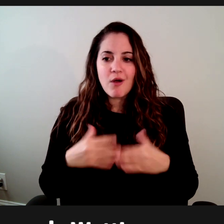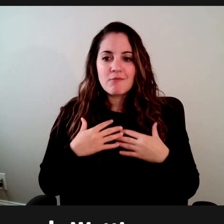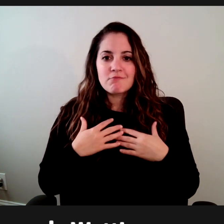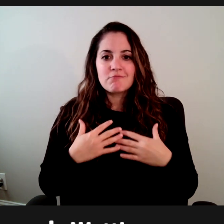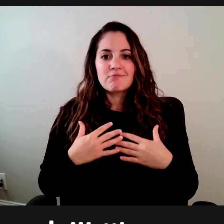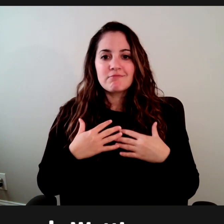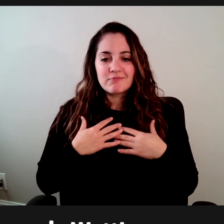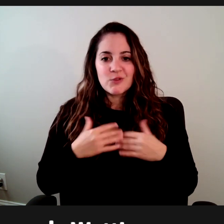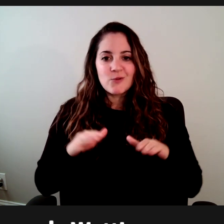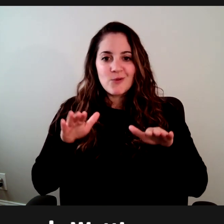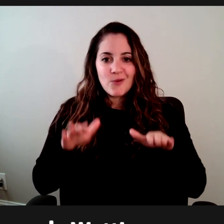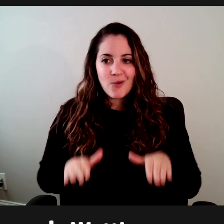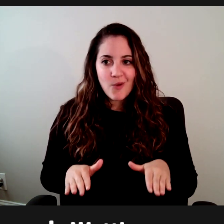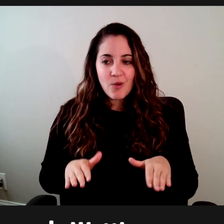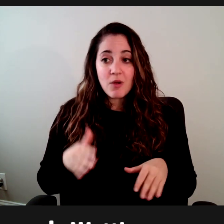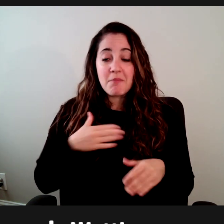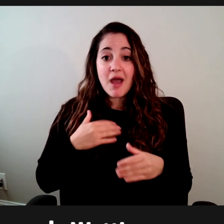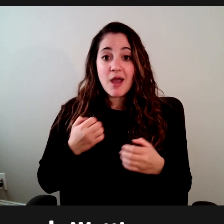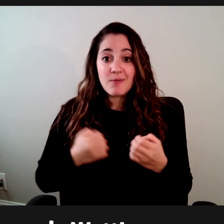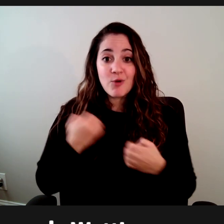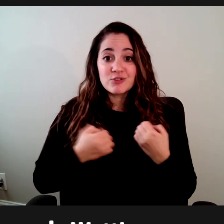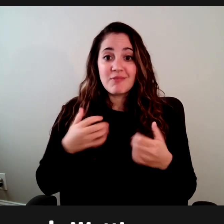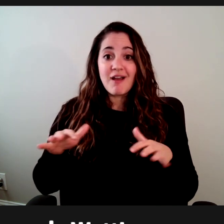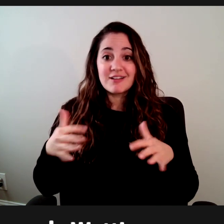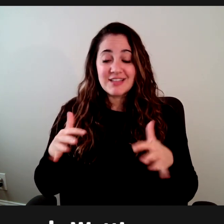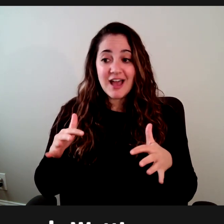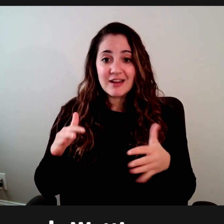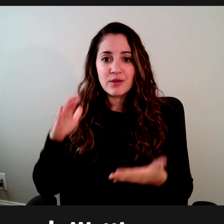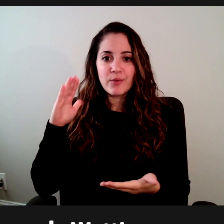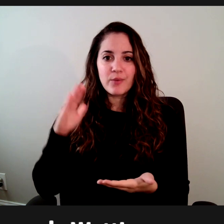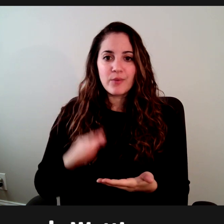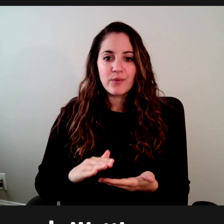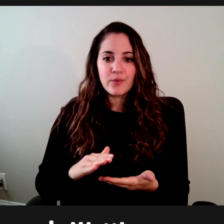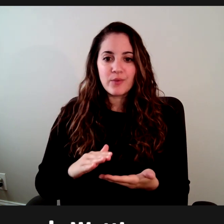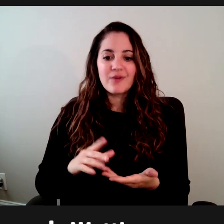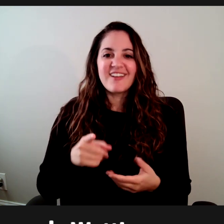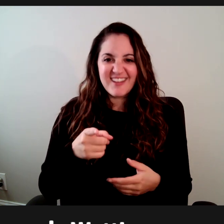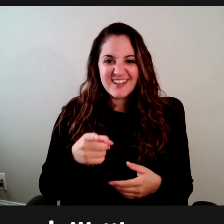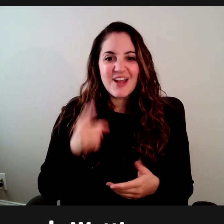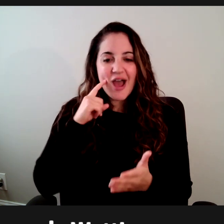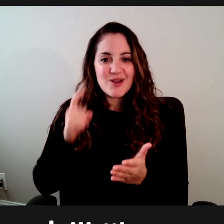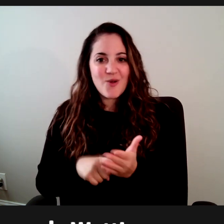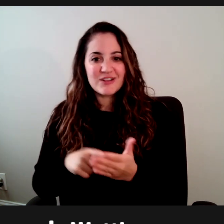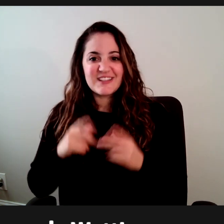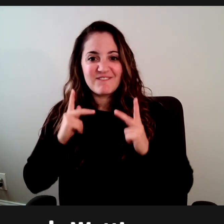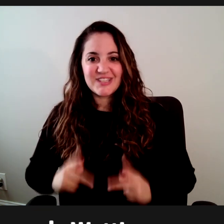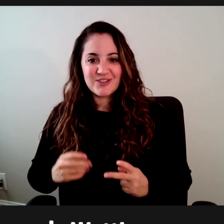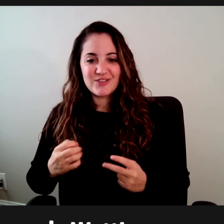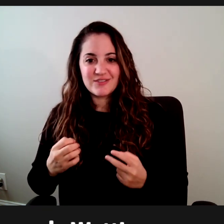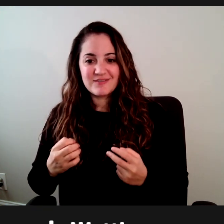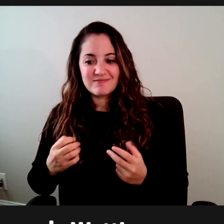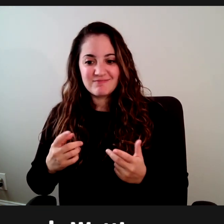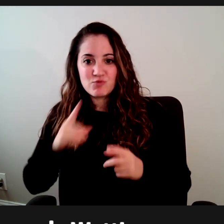more relaxed. I had the reduction of that emotion of anxiety to reflect back on the difference between the